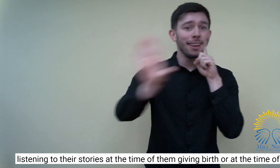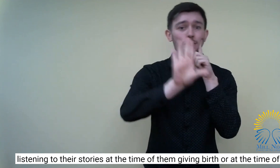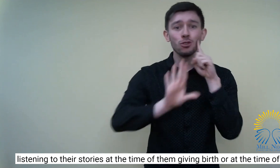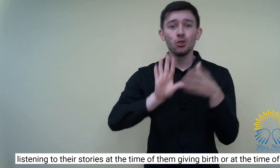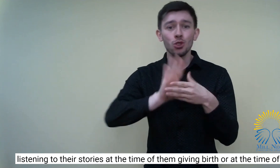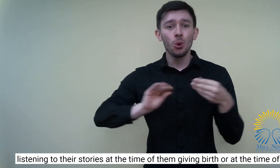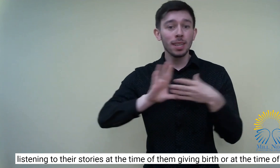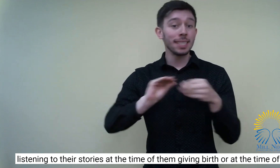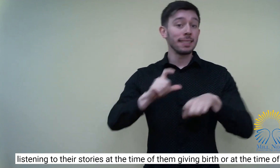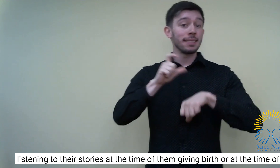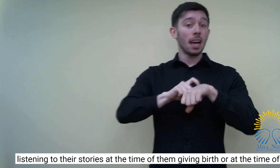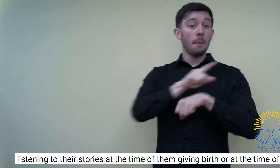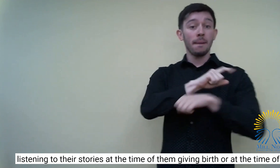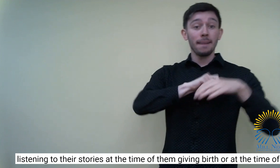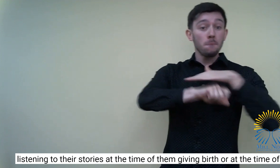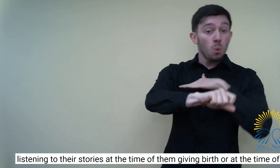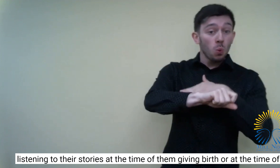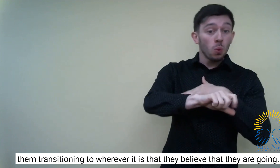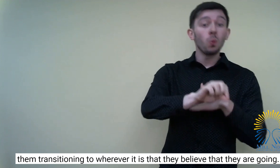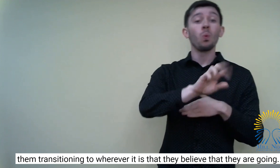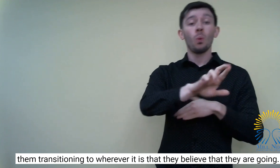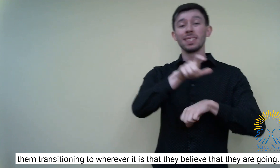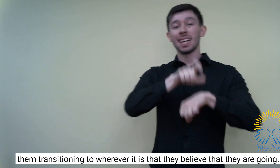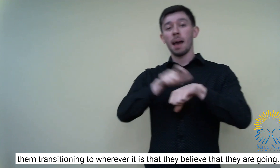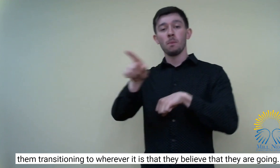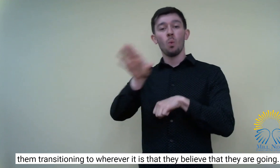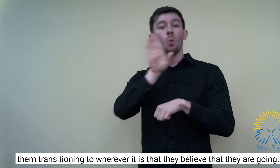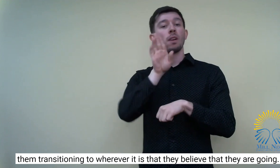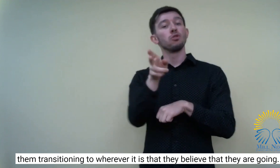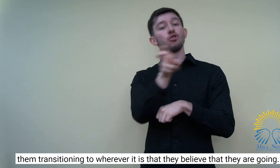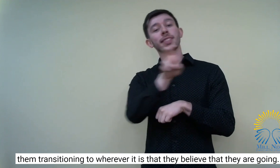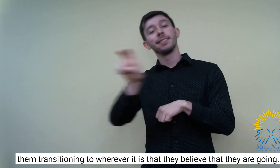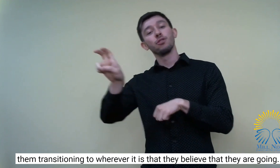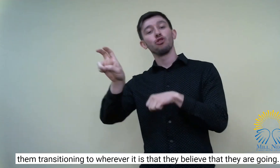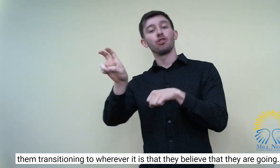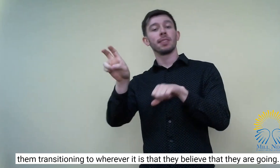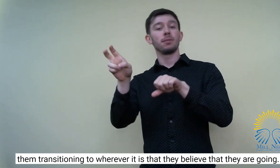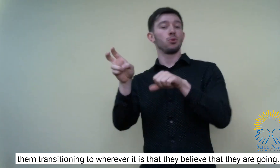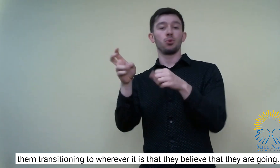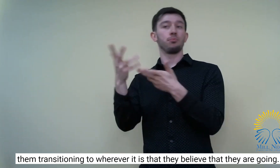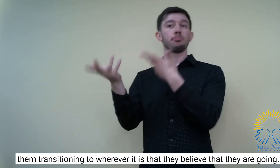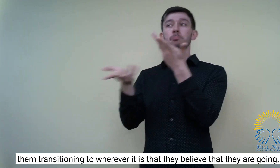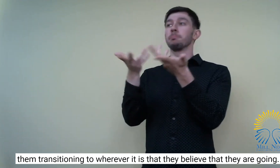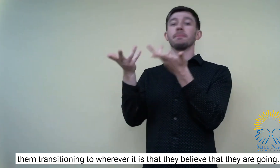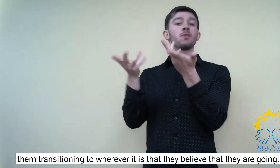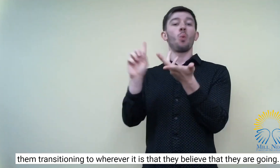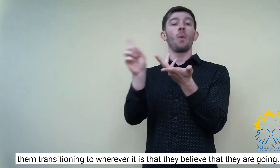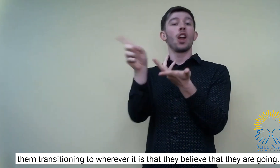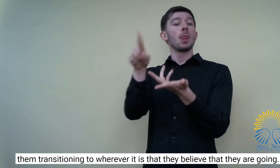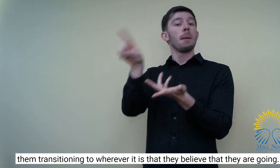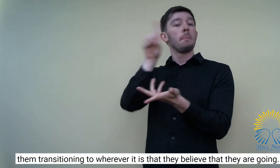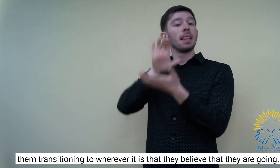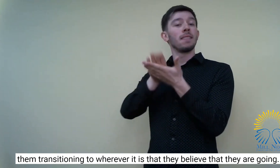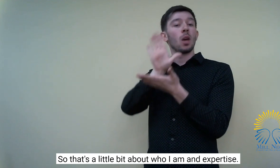them giving birth or at the time of them transitioning to wherever it is that they believe that they are going.